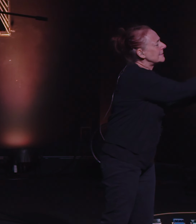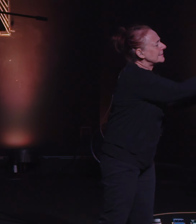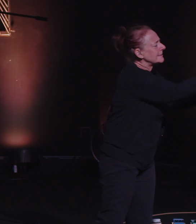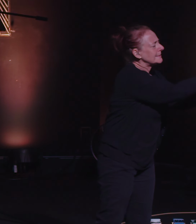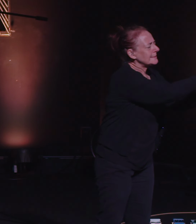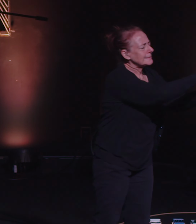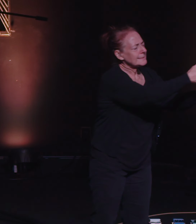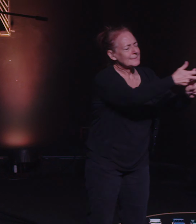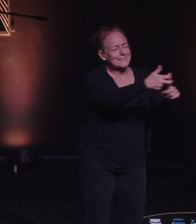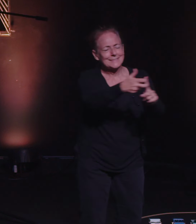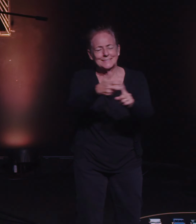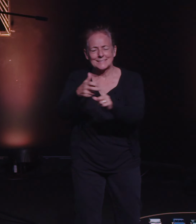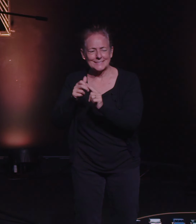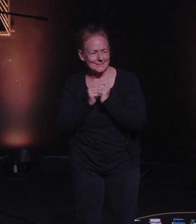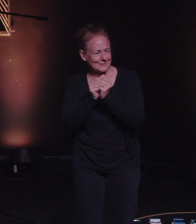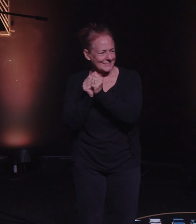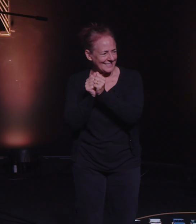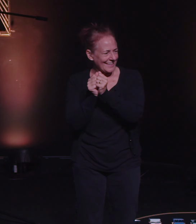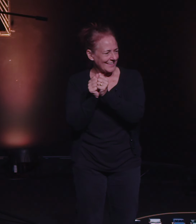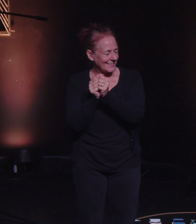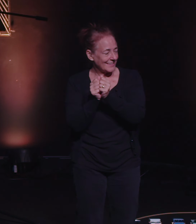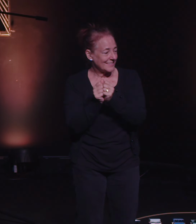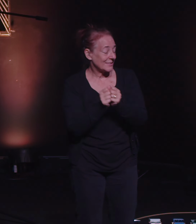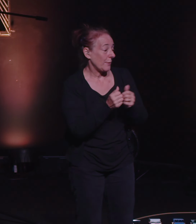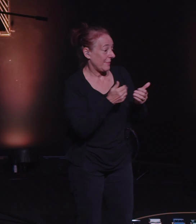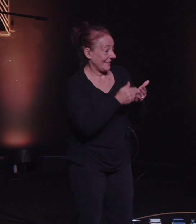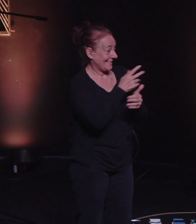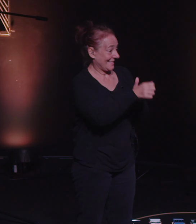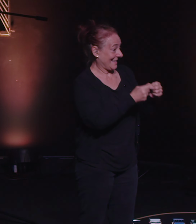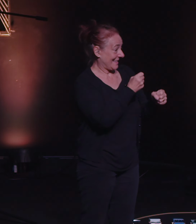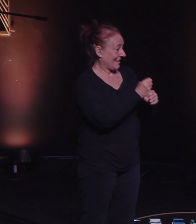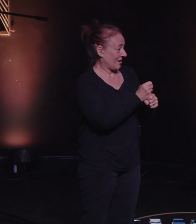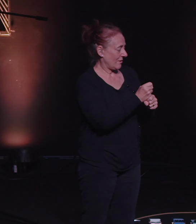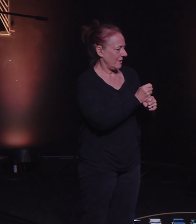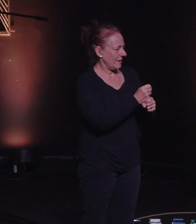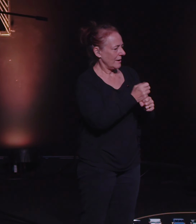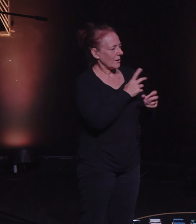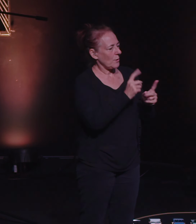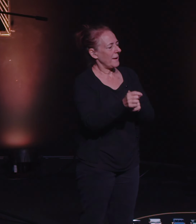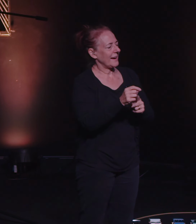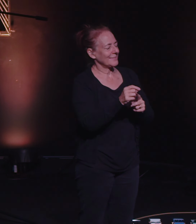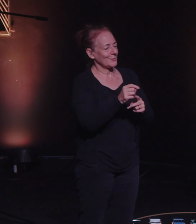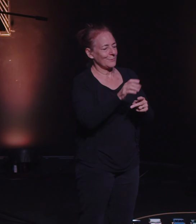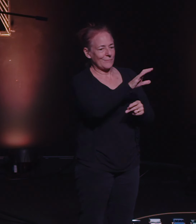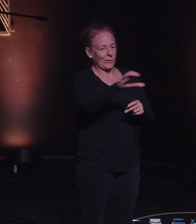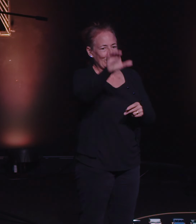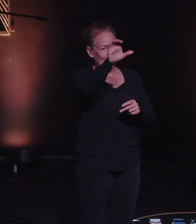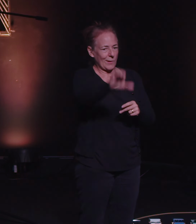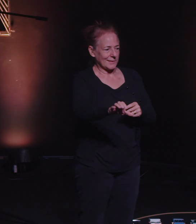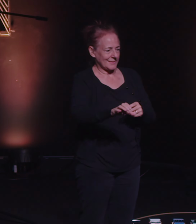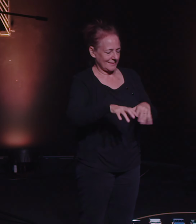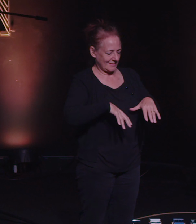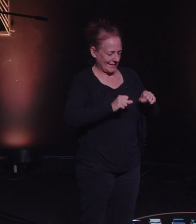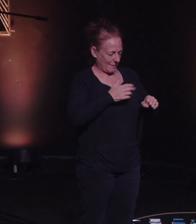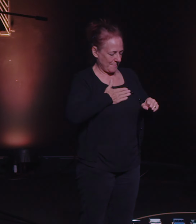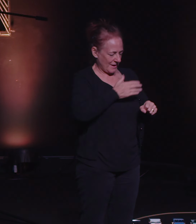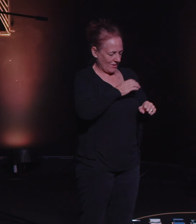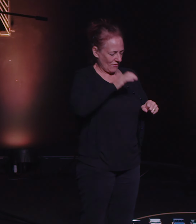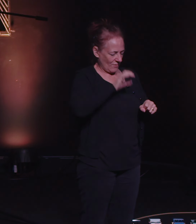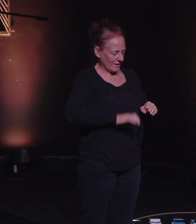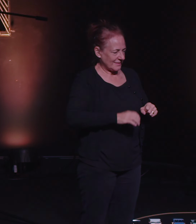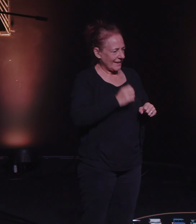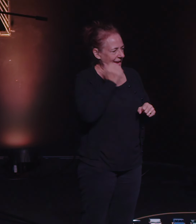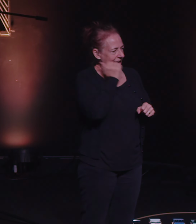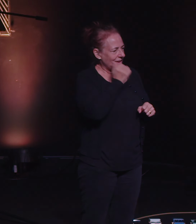And so I would just encourage you over this next season for Simple Church, go back to the cross every single day. Wake up every single day